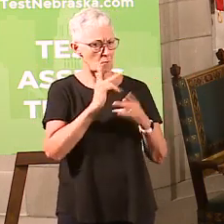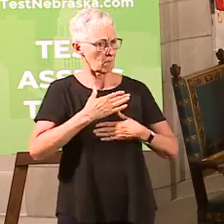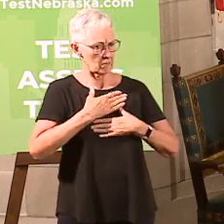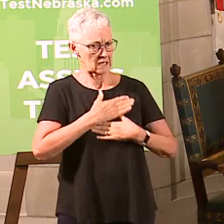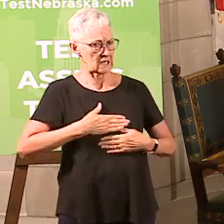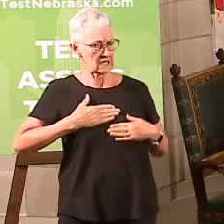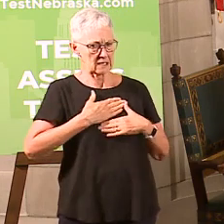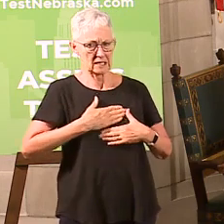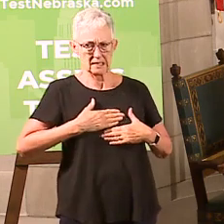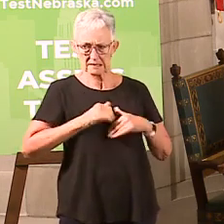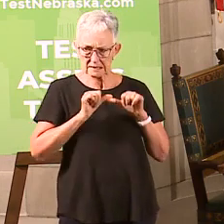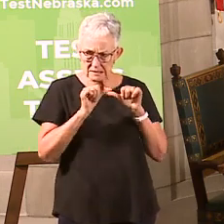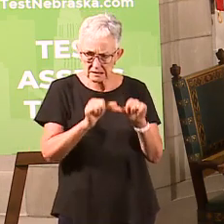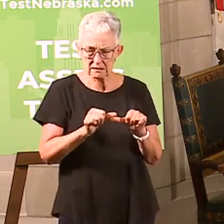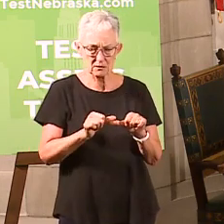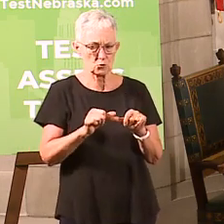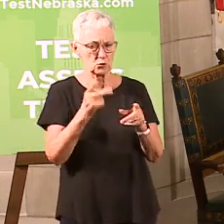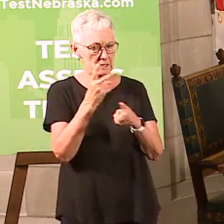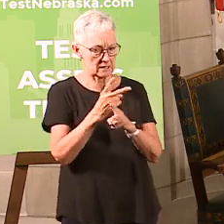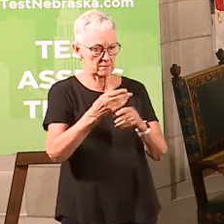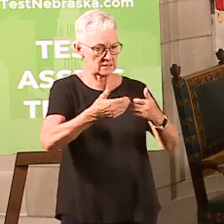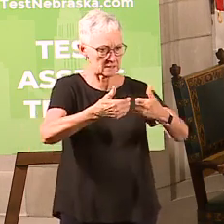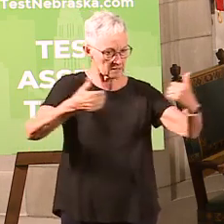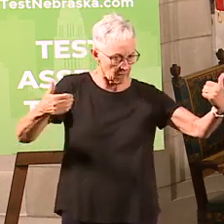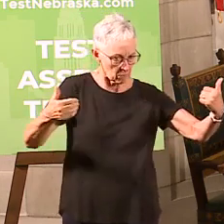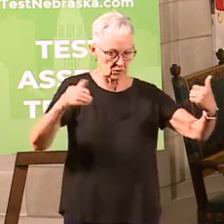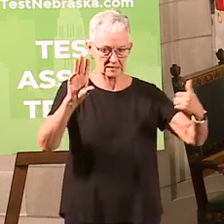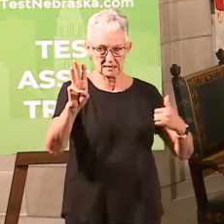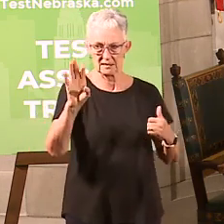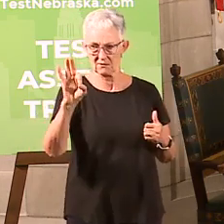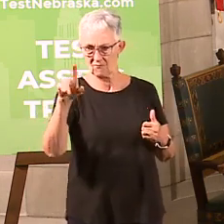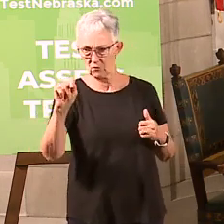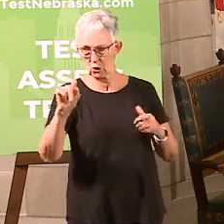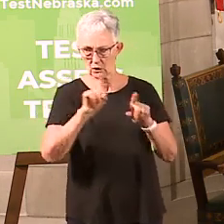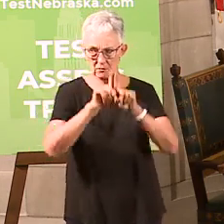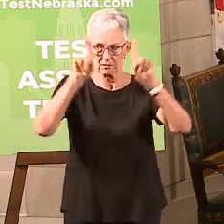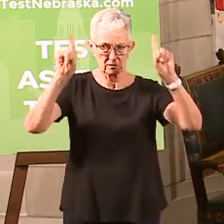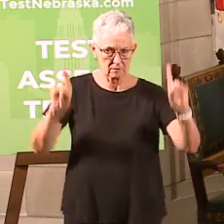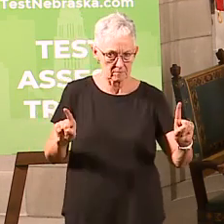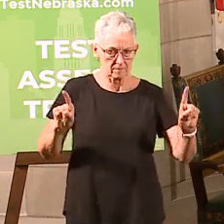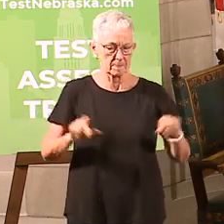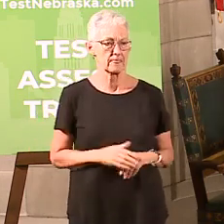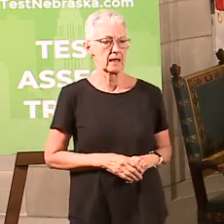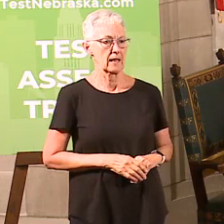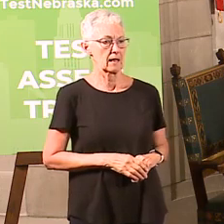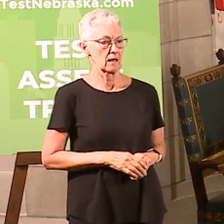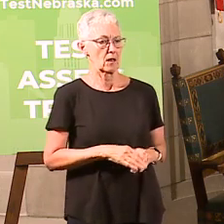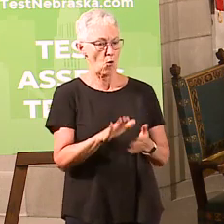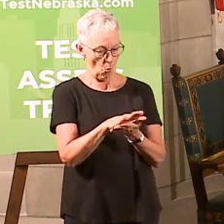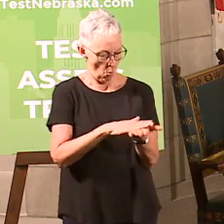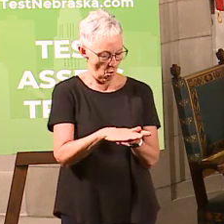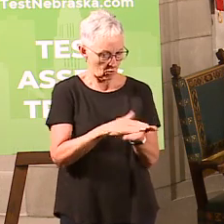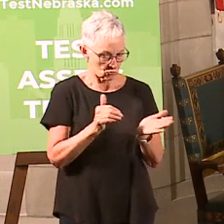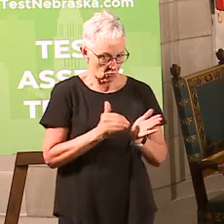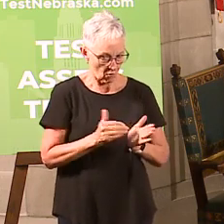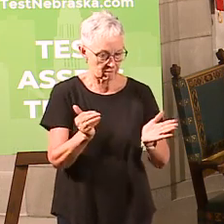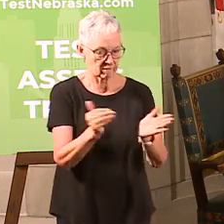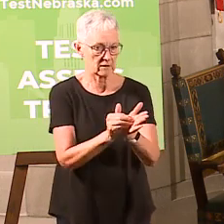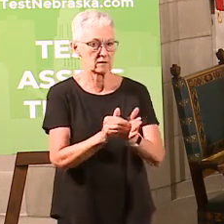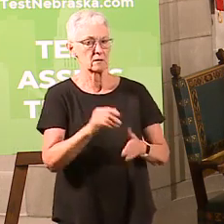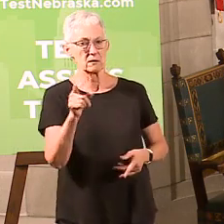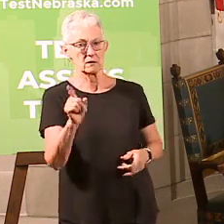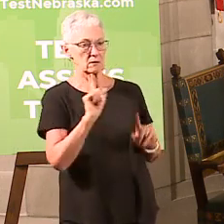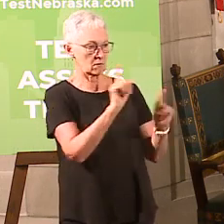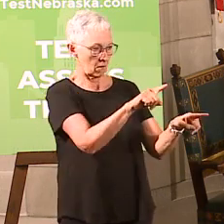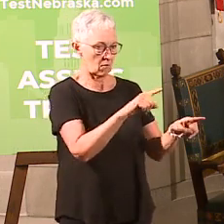and other people. Make sure that you're washing your hands often. If you're going to go to the store, wear a mask, right? These are all ways that we can slow the spread